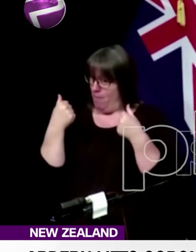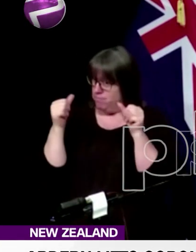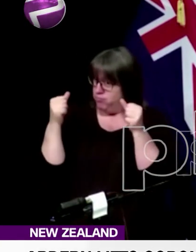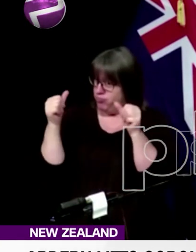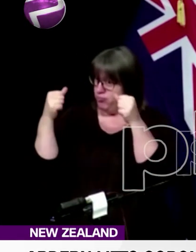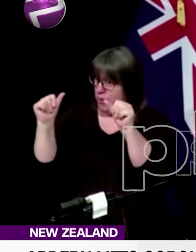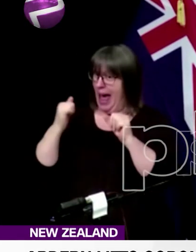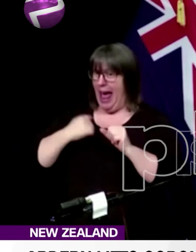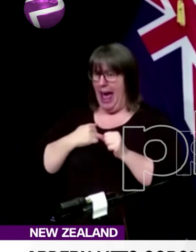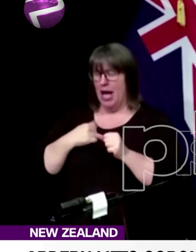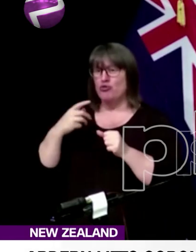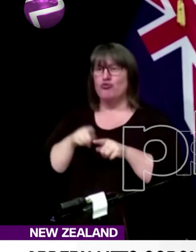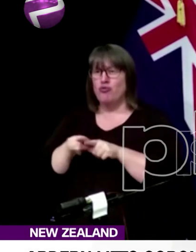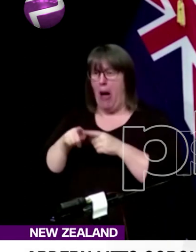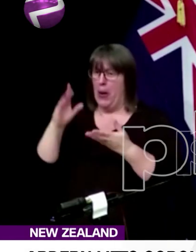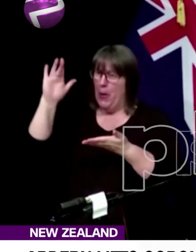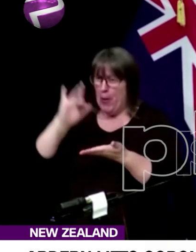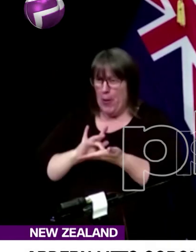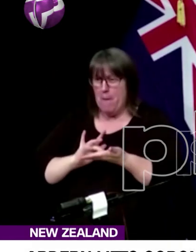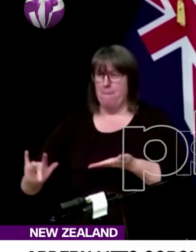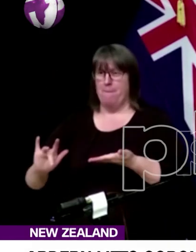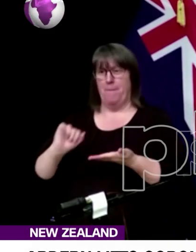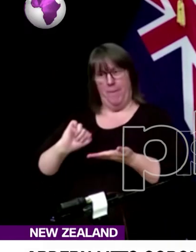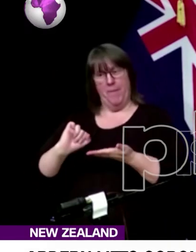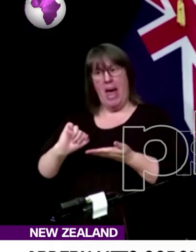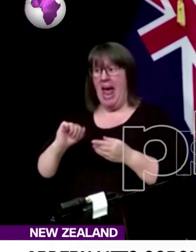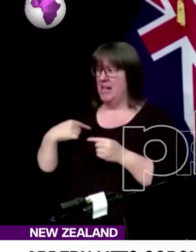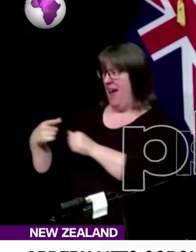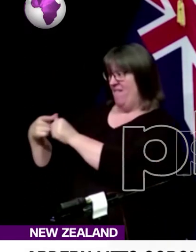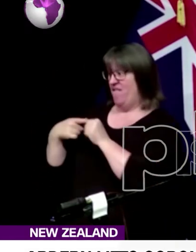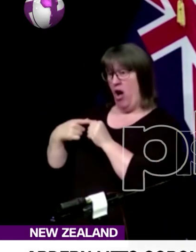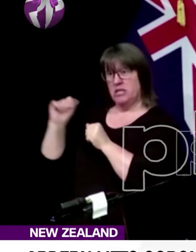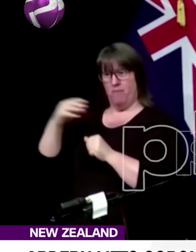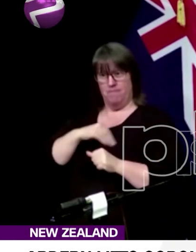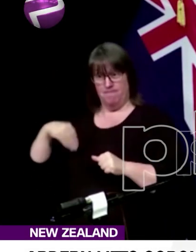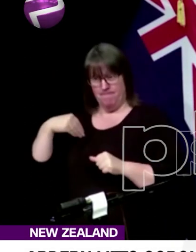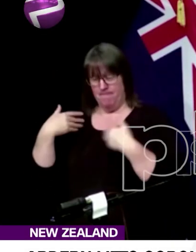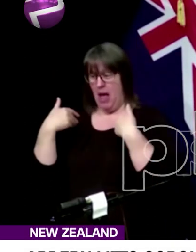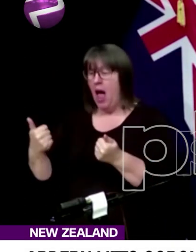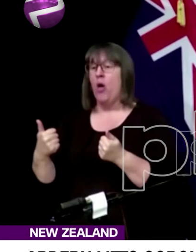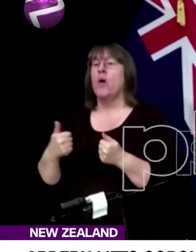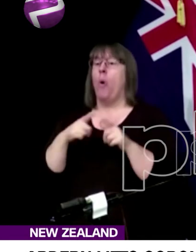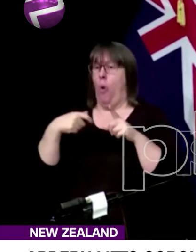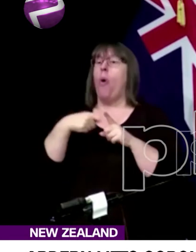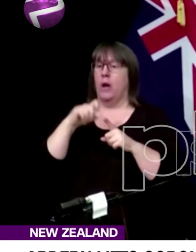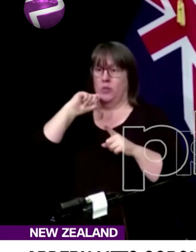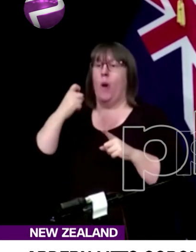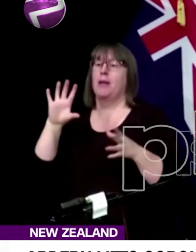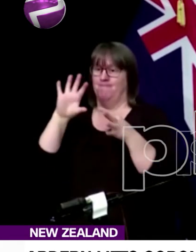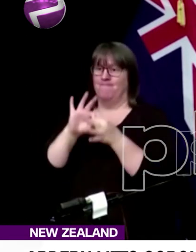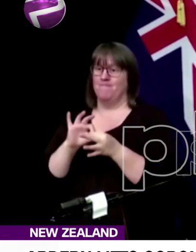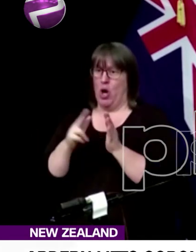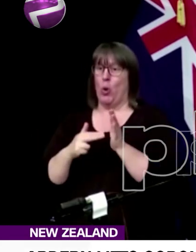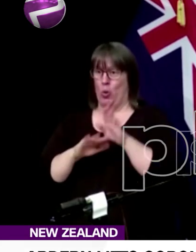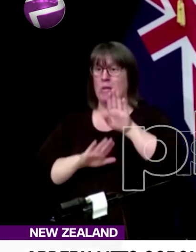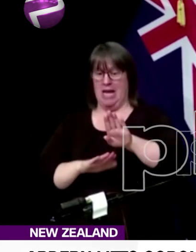elimination strategy, and on the advice of the Director General of Health, Cabinet has confirmed that Auckland will join the rest of New Zealand at alert